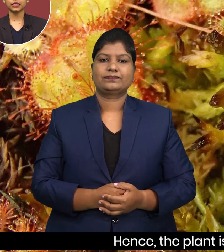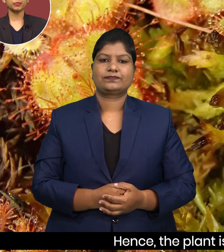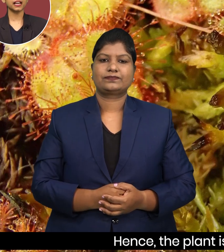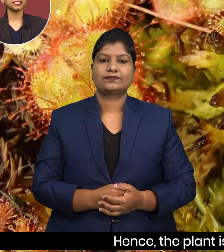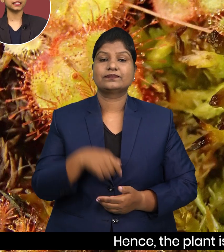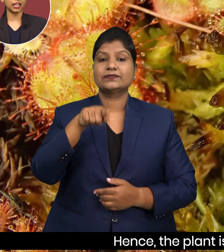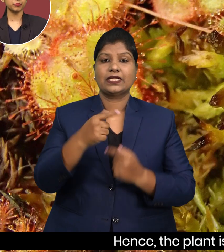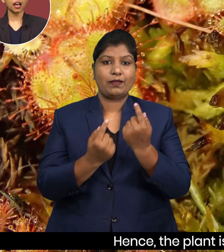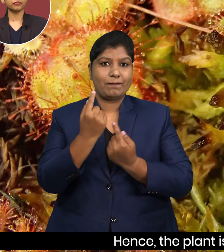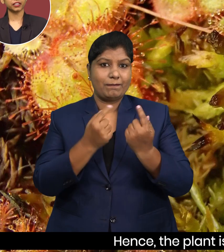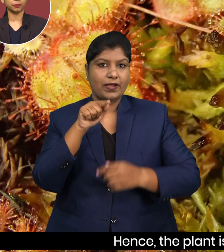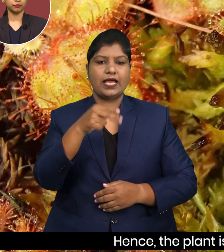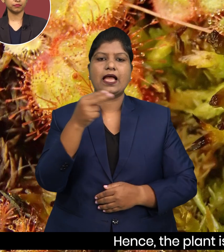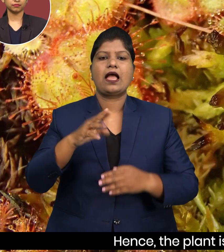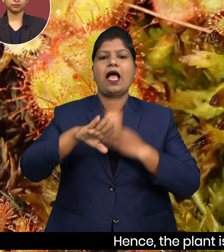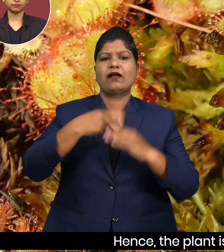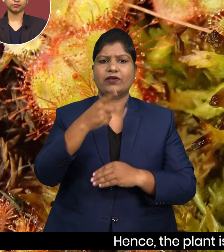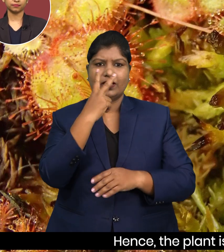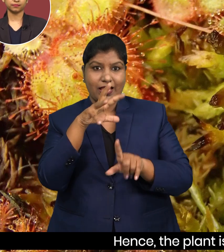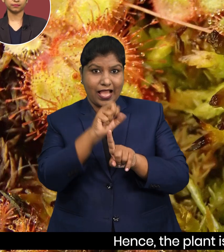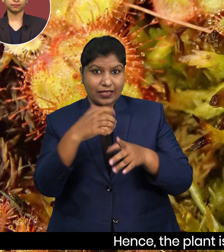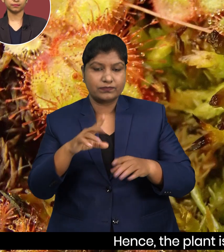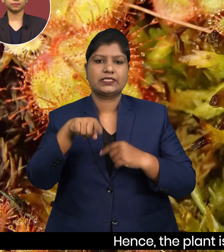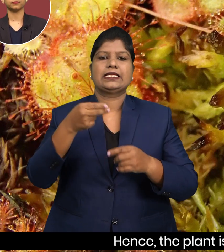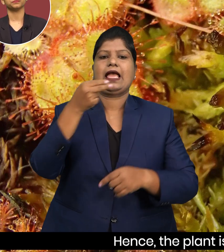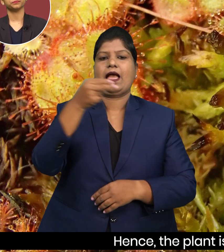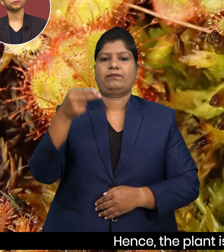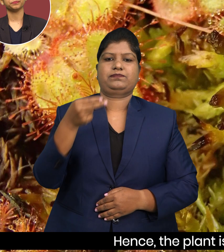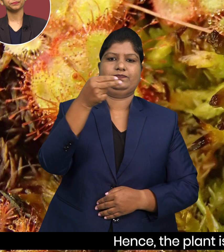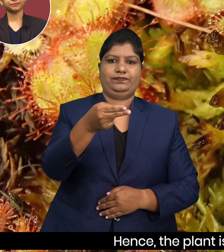Hence, the plant is named after him.